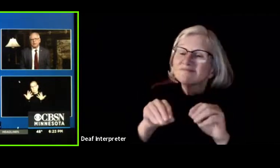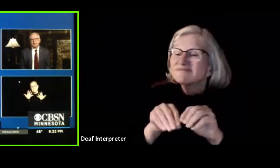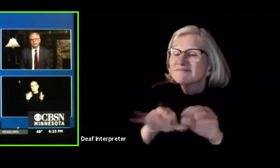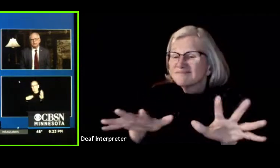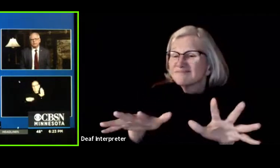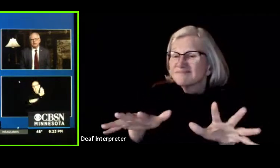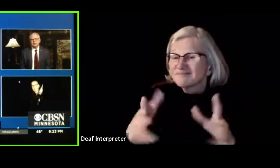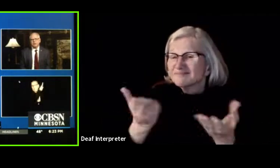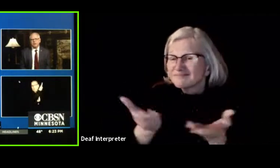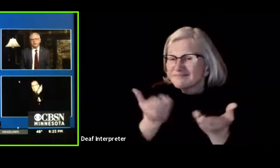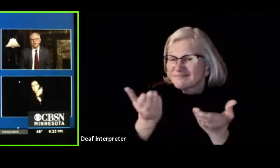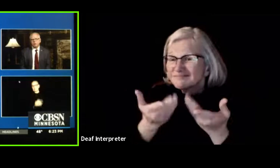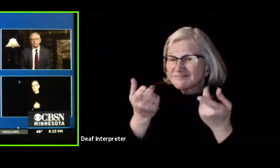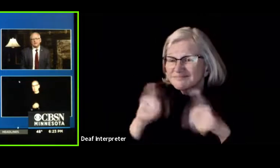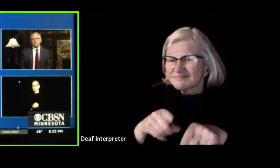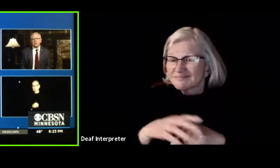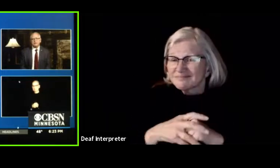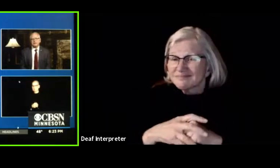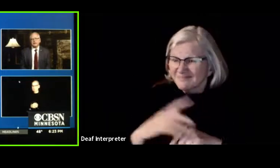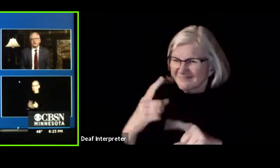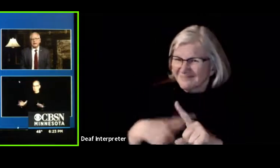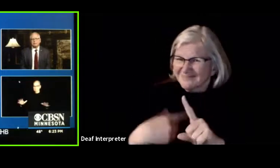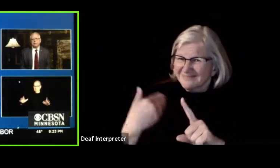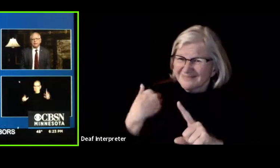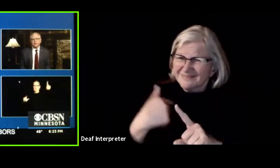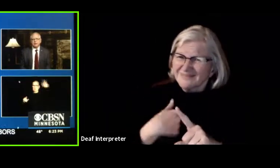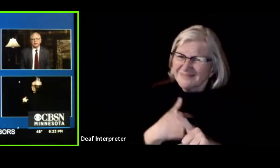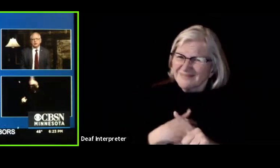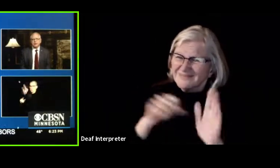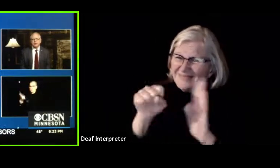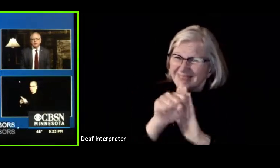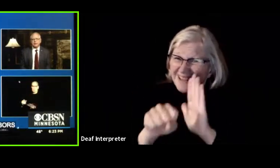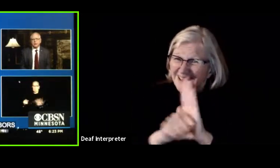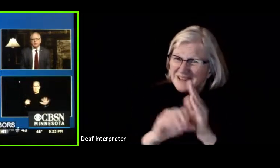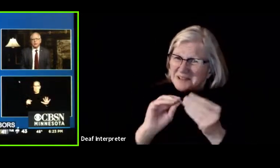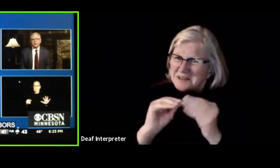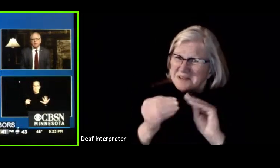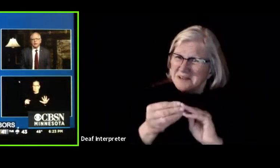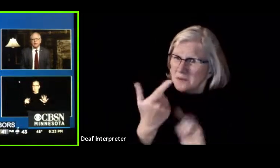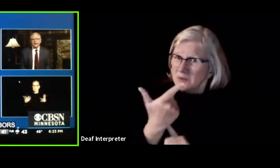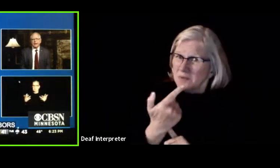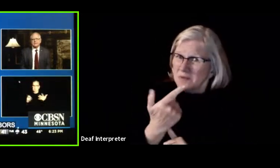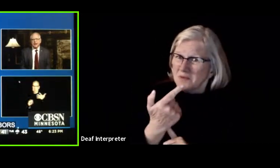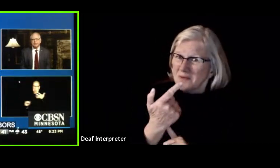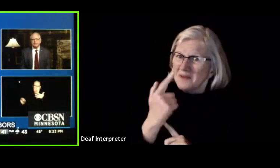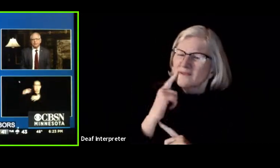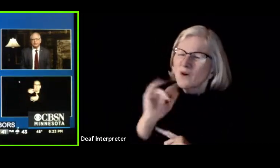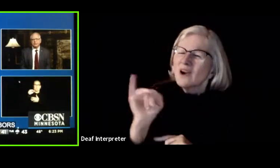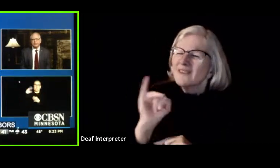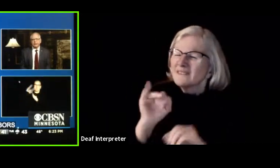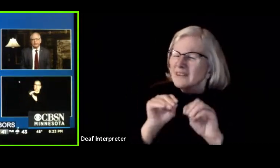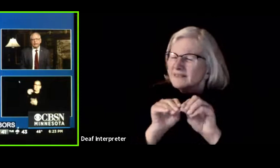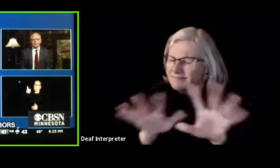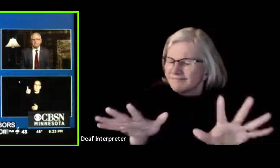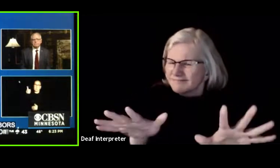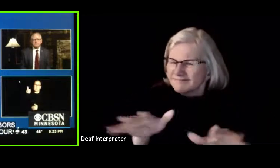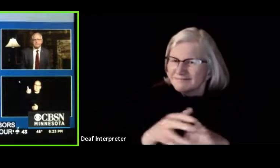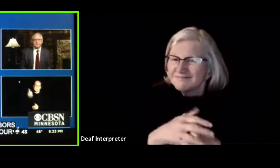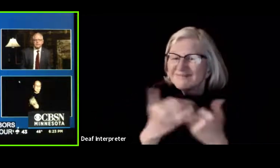3, and 4 in infection rates. We've now moved into the top 10. So we are at a critical point, and it's time for us to do it